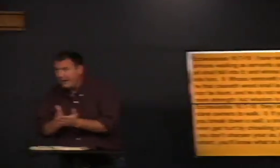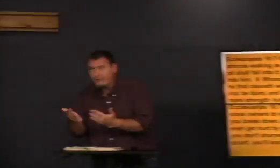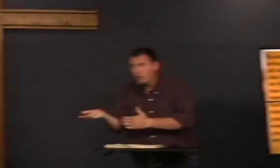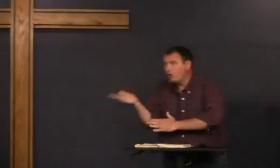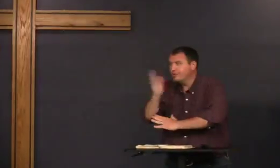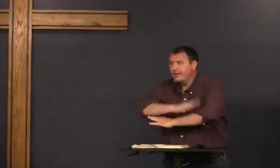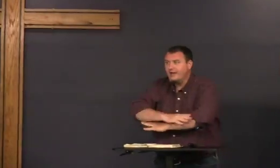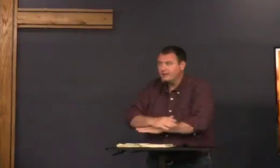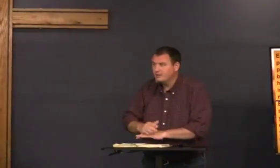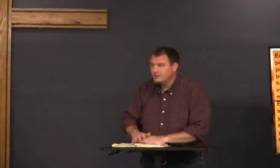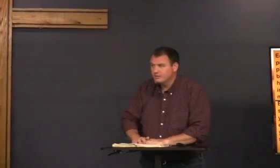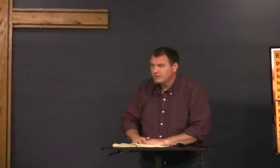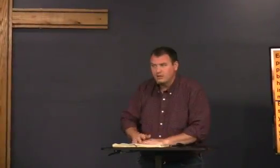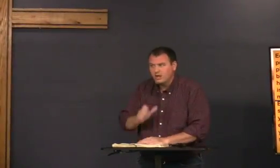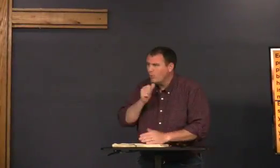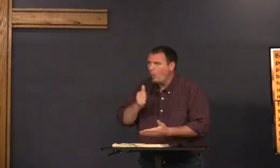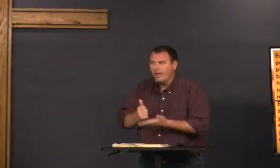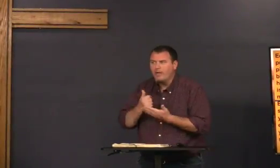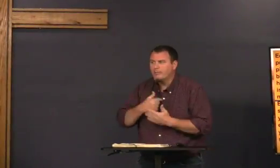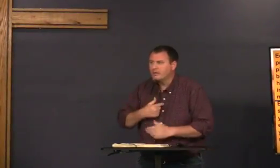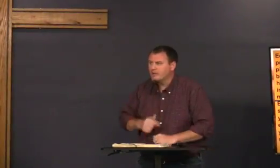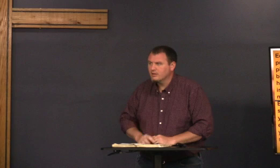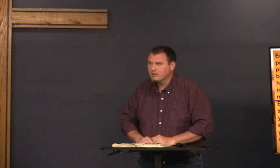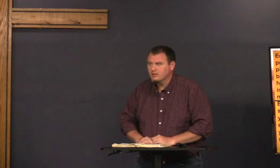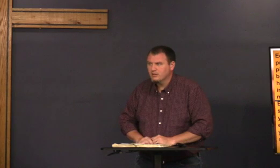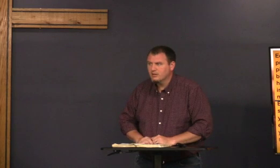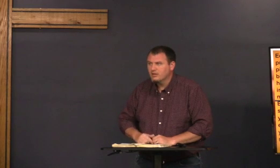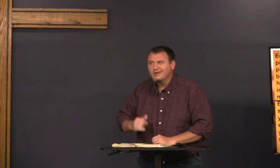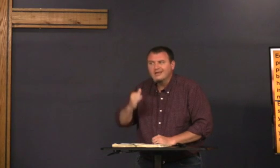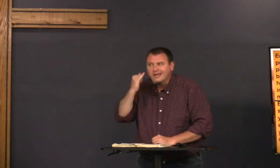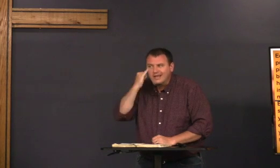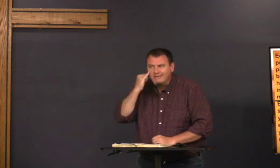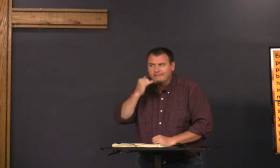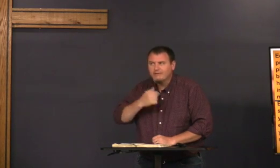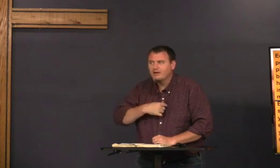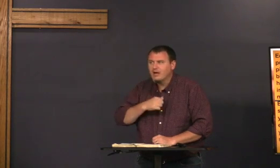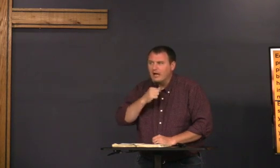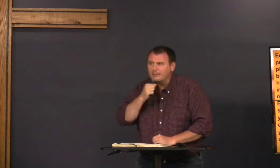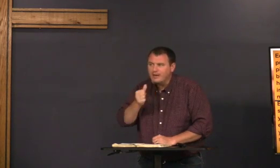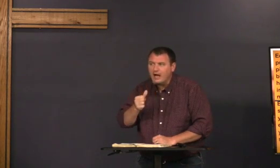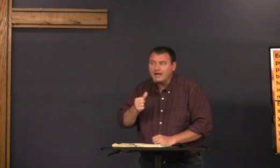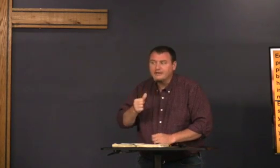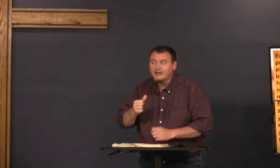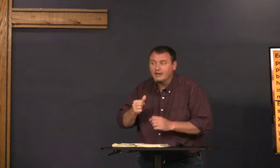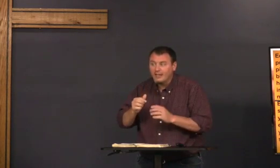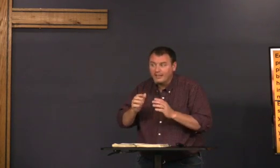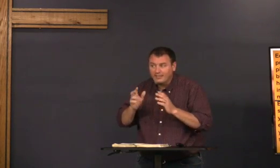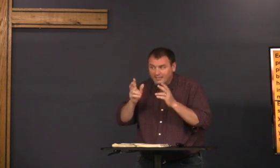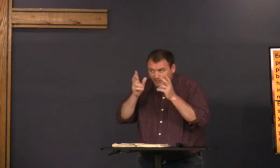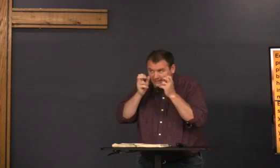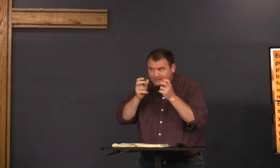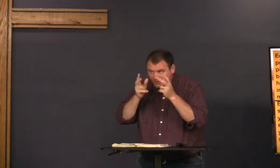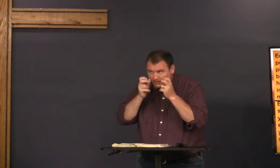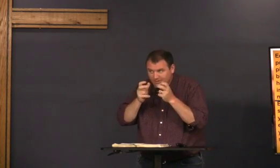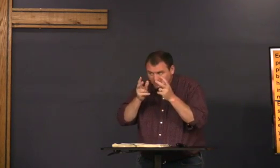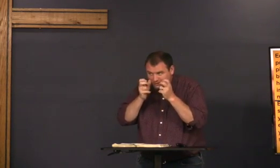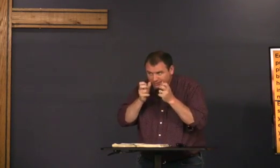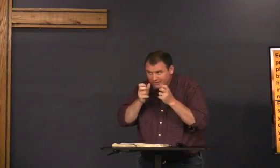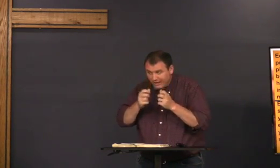Bible all day. It won't help me if I'm not listening.